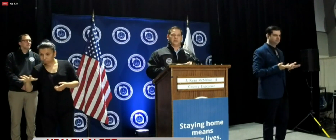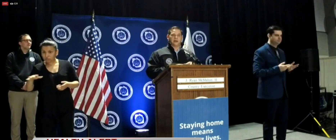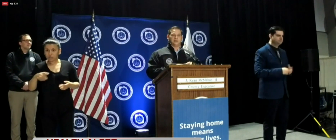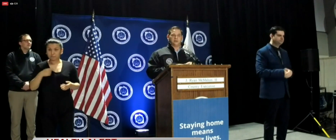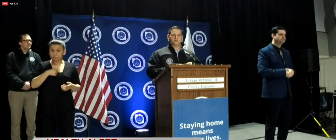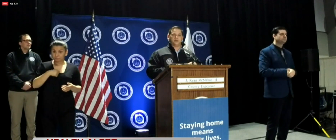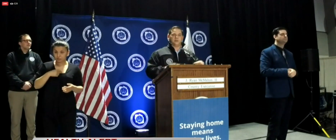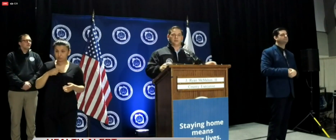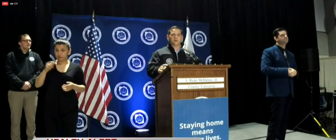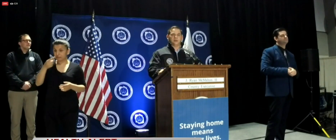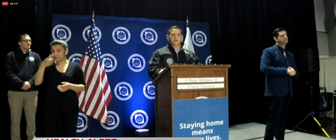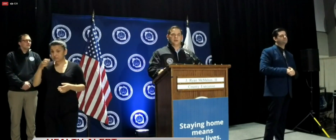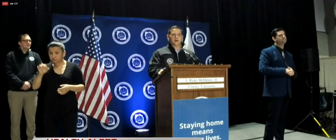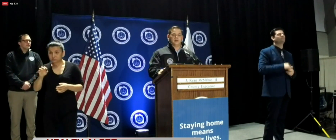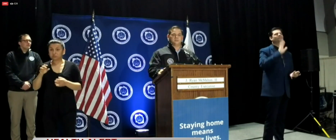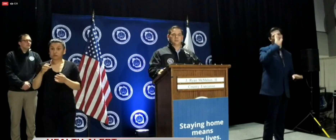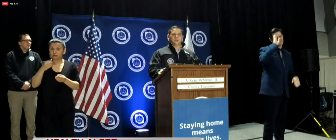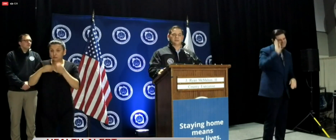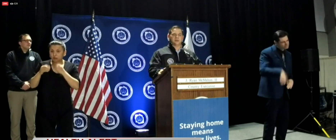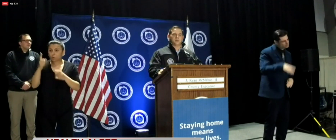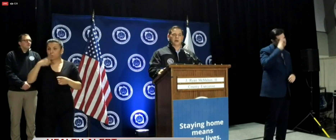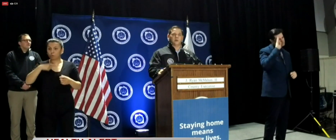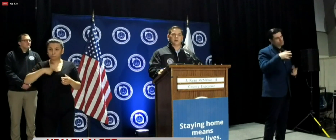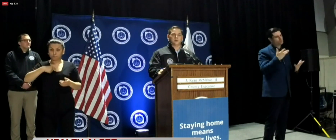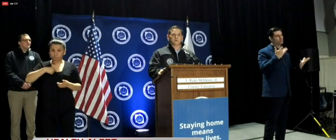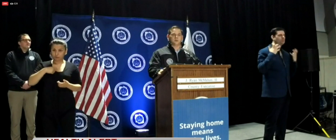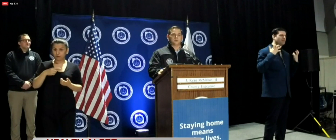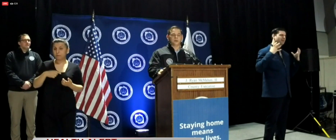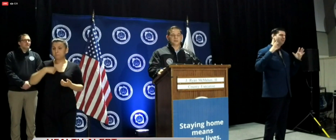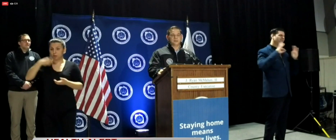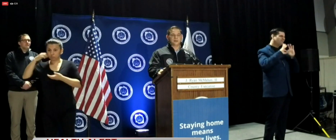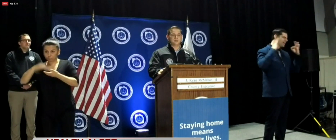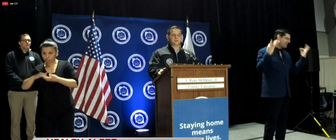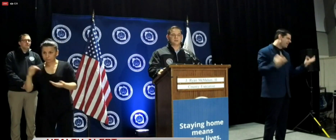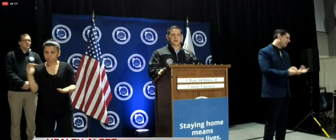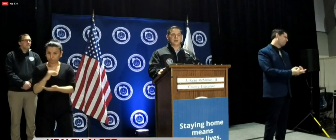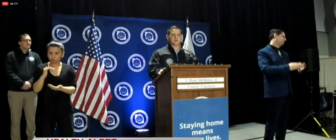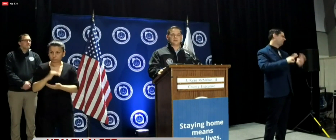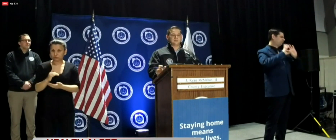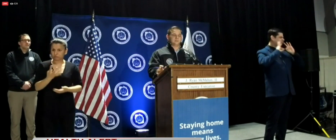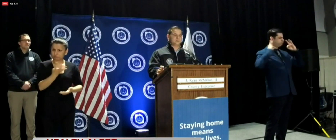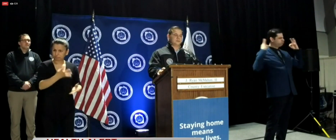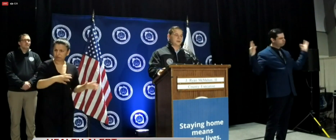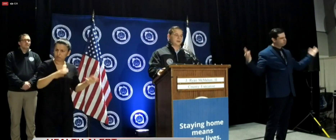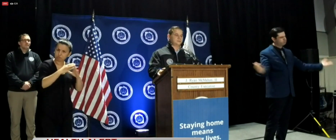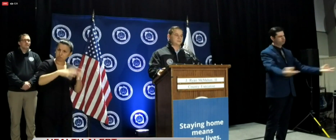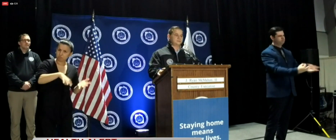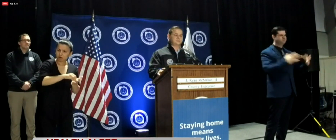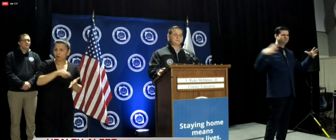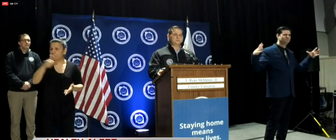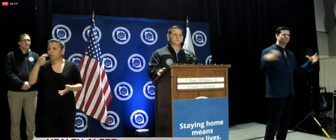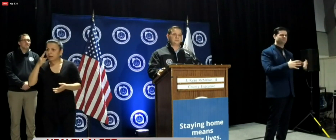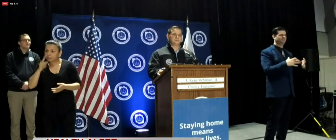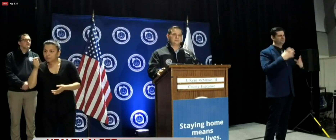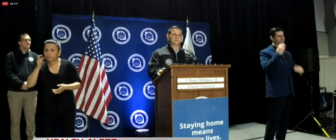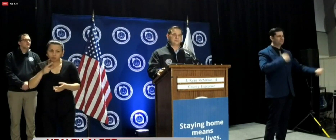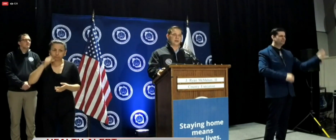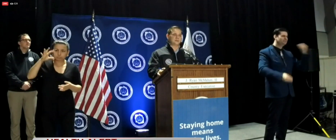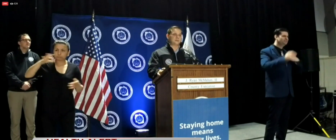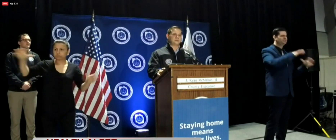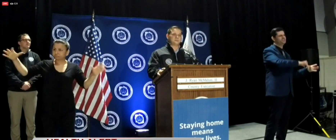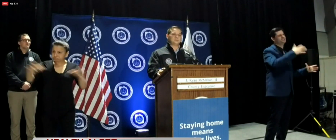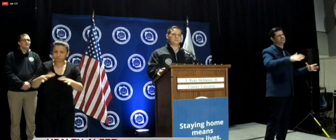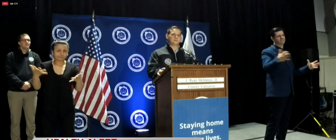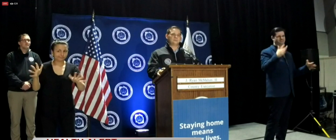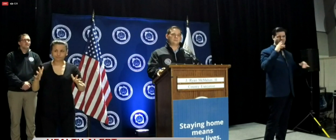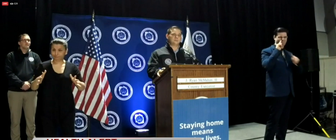want to be together with family. I'm in the same boat. I want to do it too. I just can't. We just can't. We just can't. Did more than one restaurant call you?